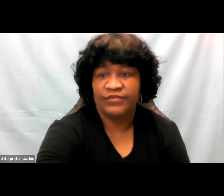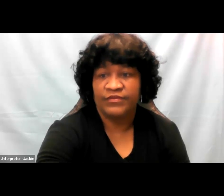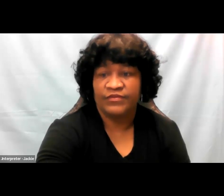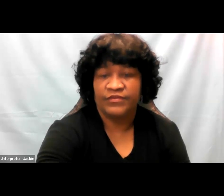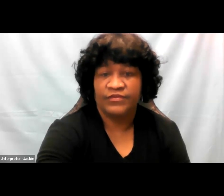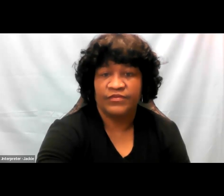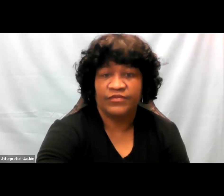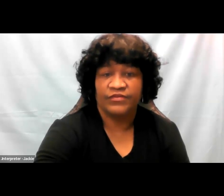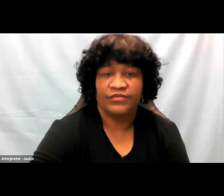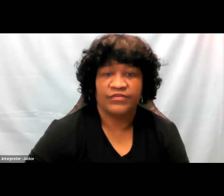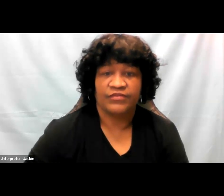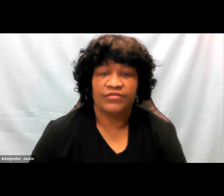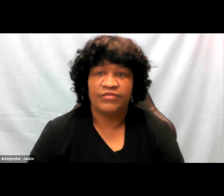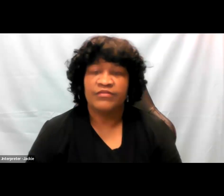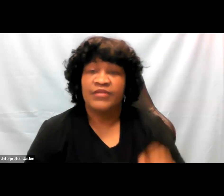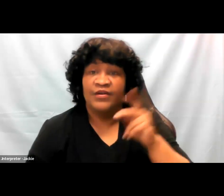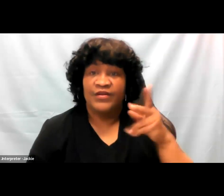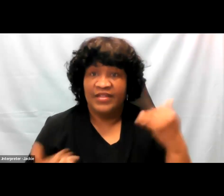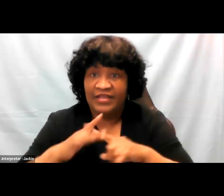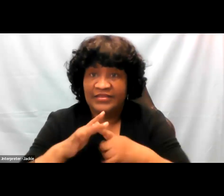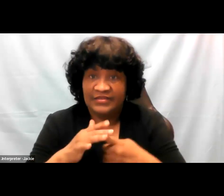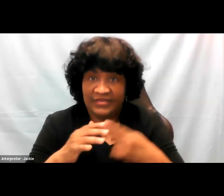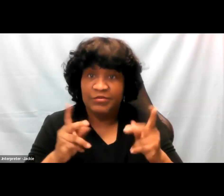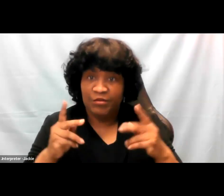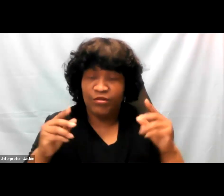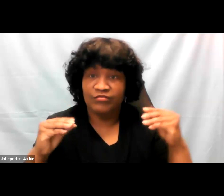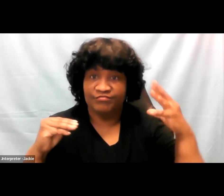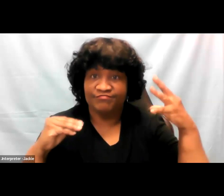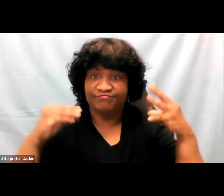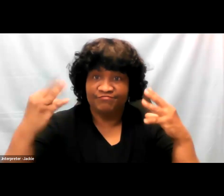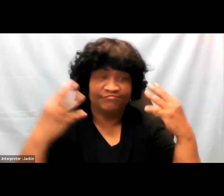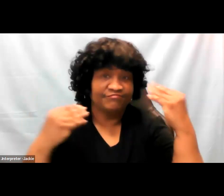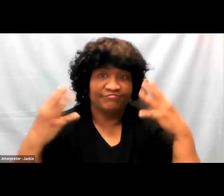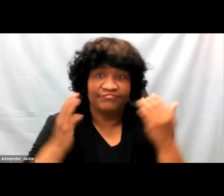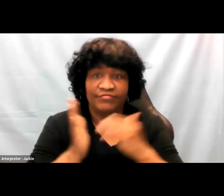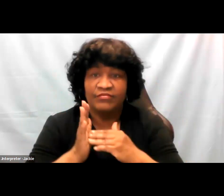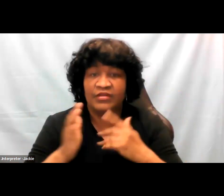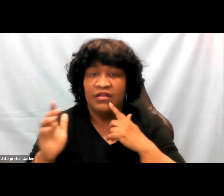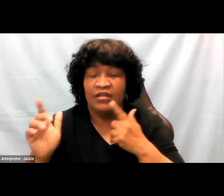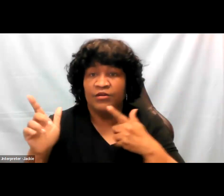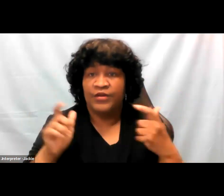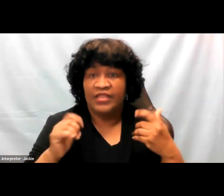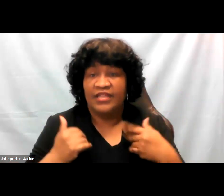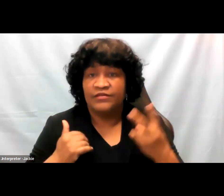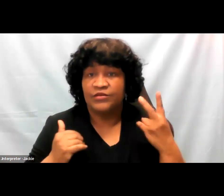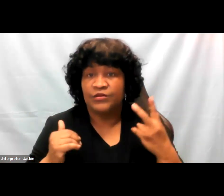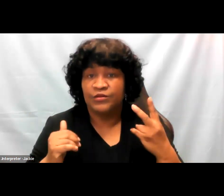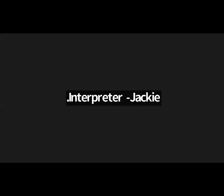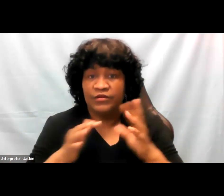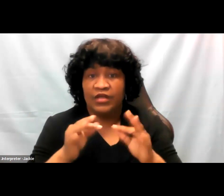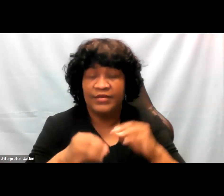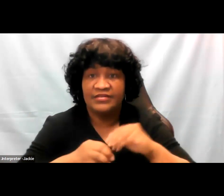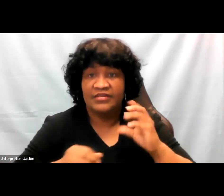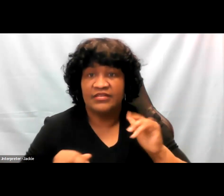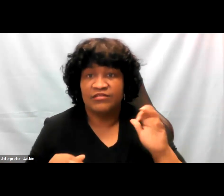All right, I see folks coming back on. Quickly, I have a couple of comments in the chat that